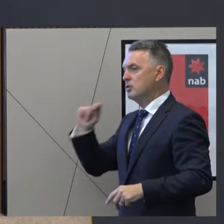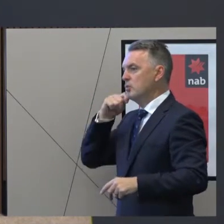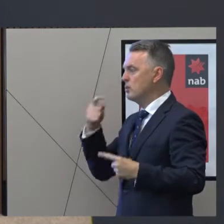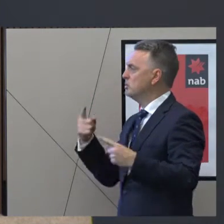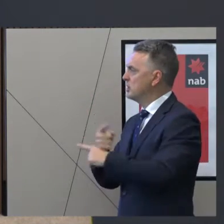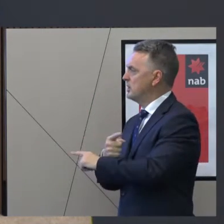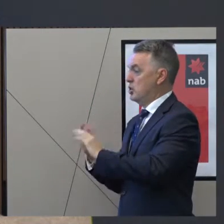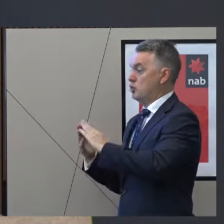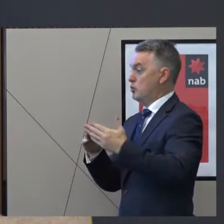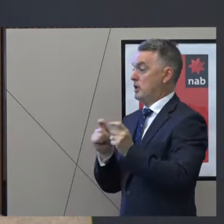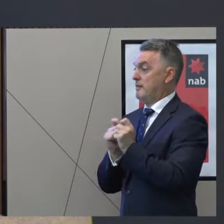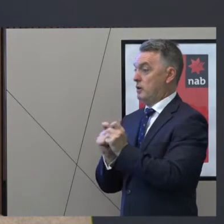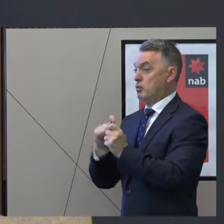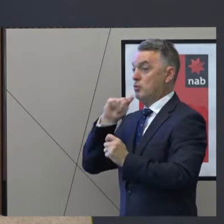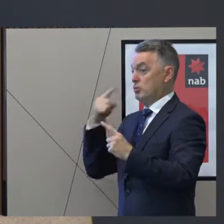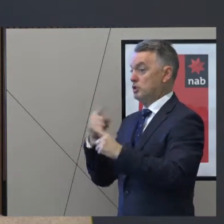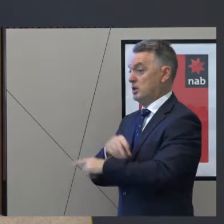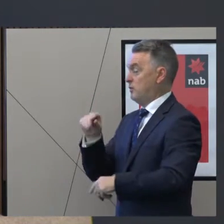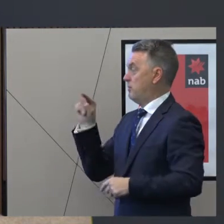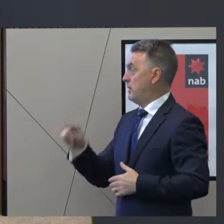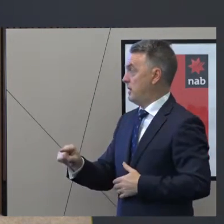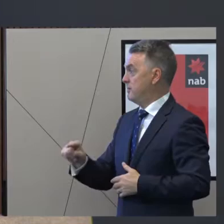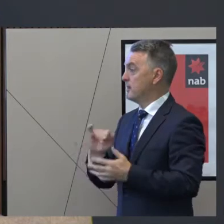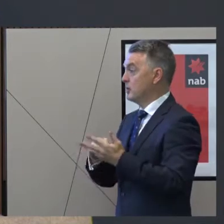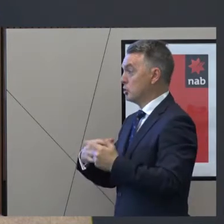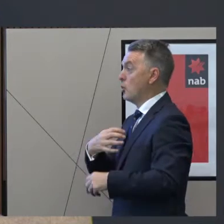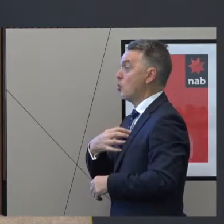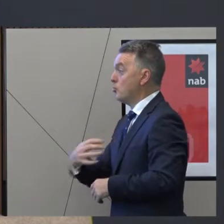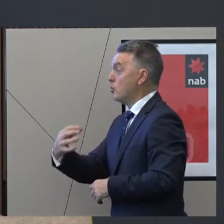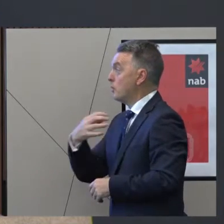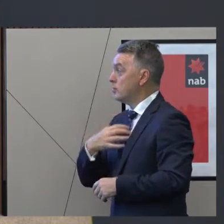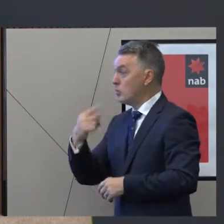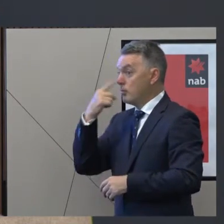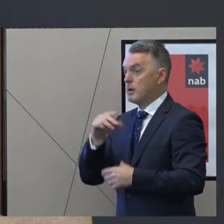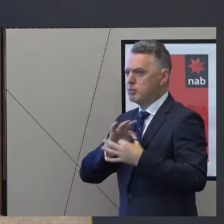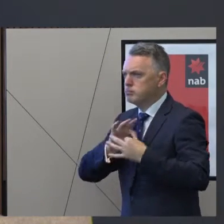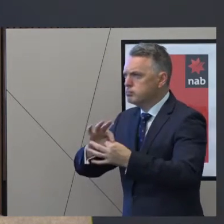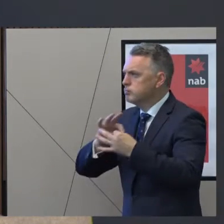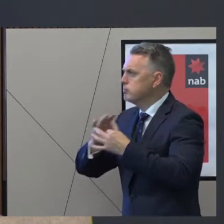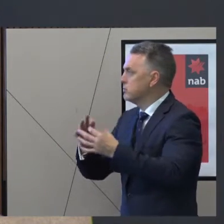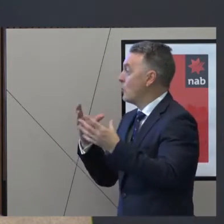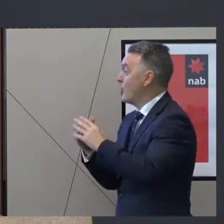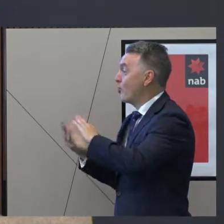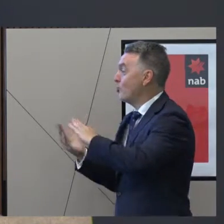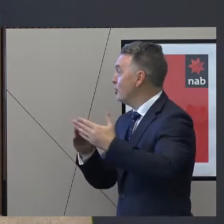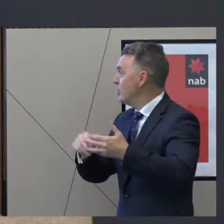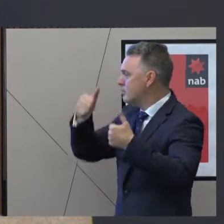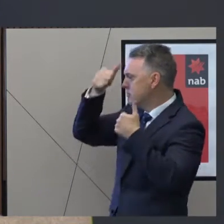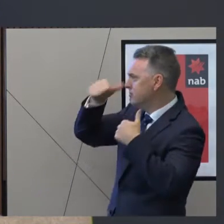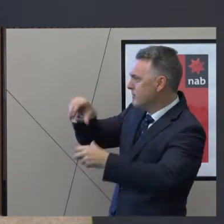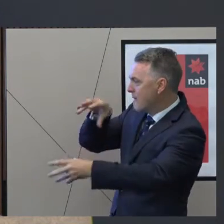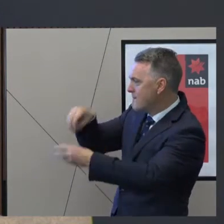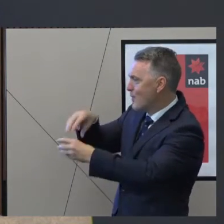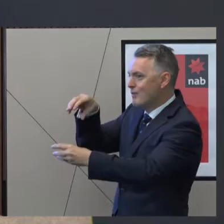that's where community values change. So the more that people are engaged with their communities, the more that people are involved with